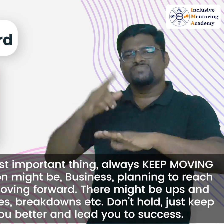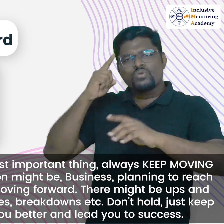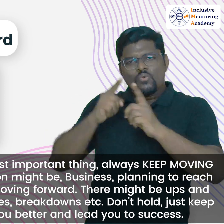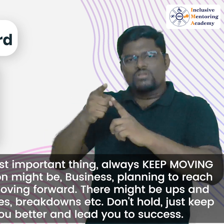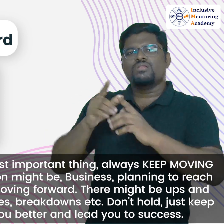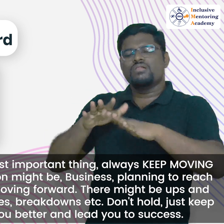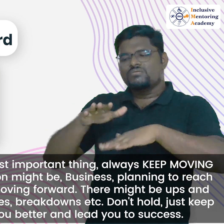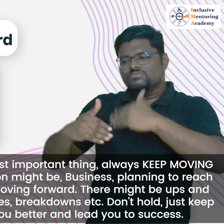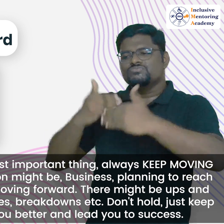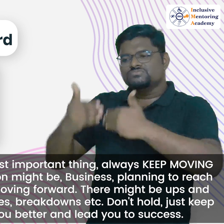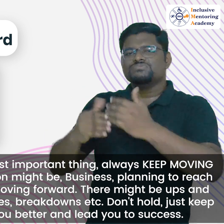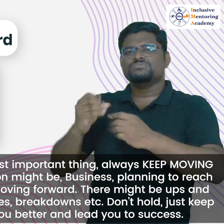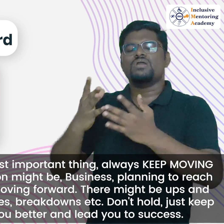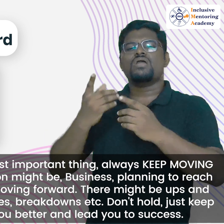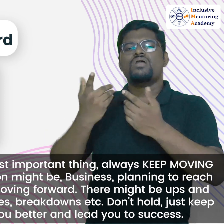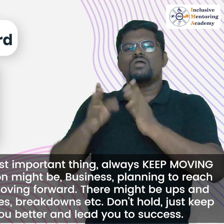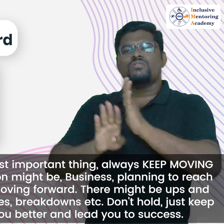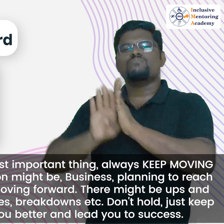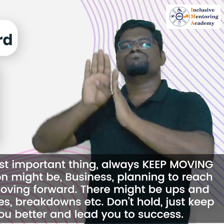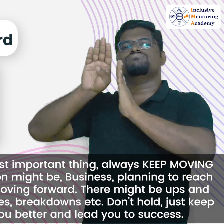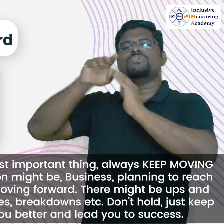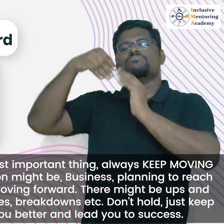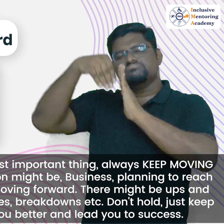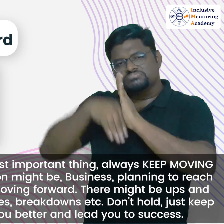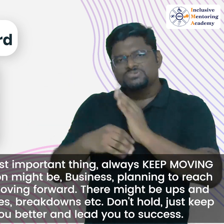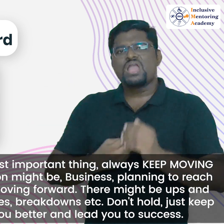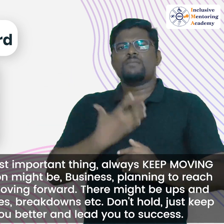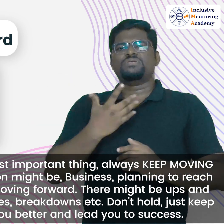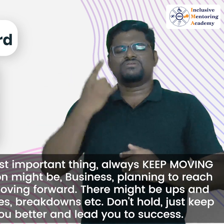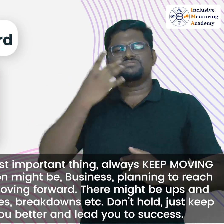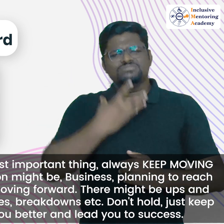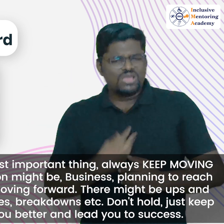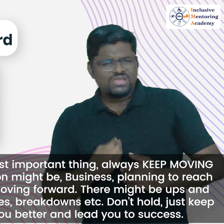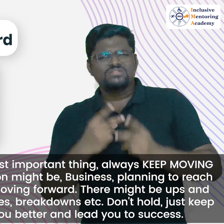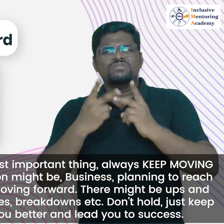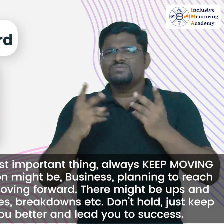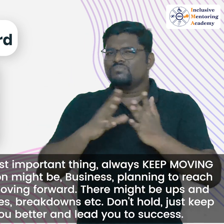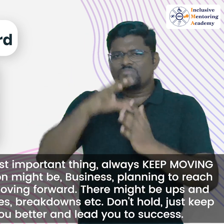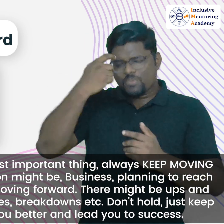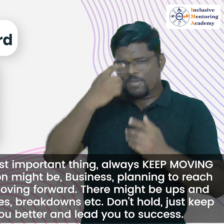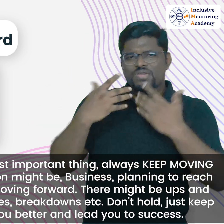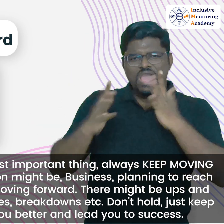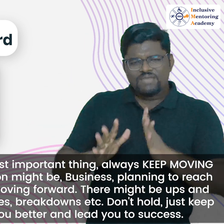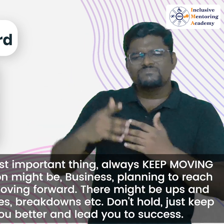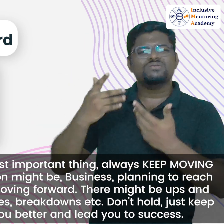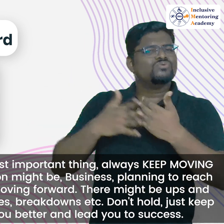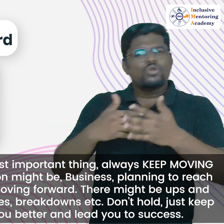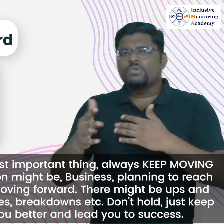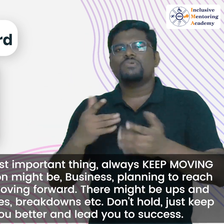be, business, planning to reach your goal, by all means keep moving forward. There might be ups and downs, there might be falls,